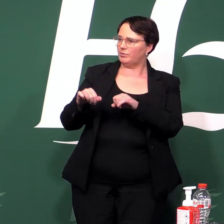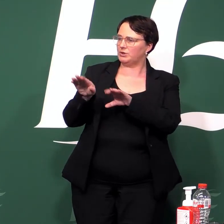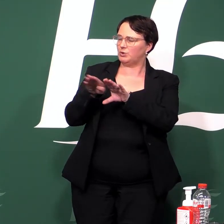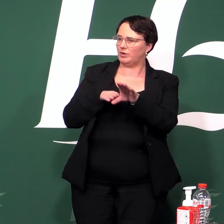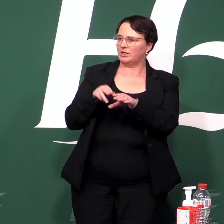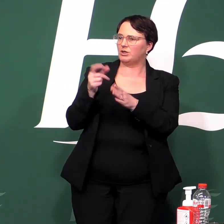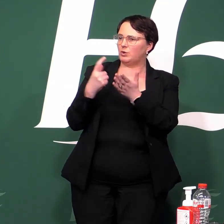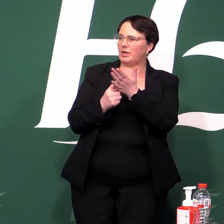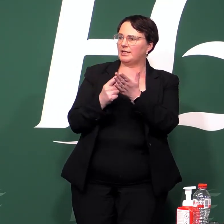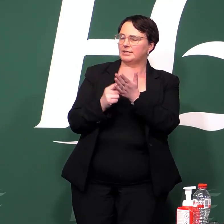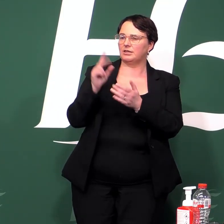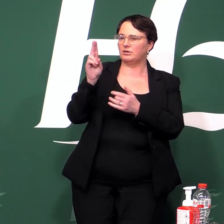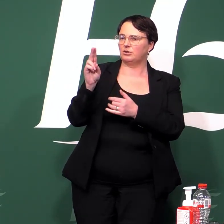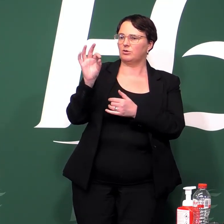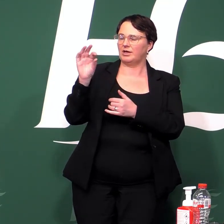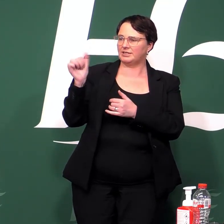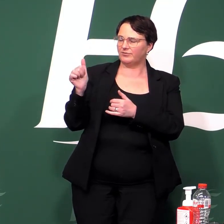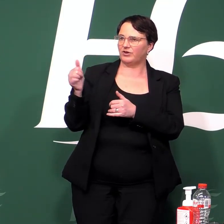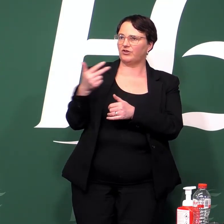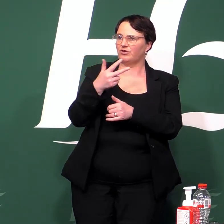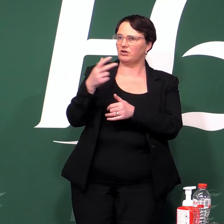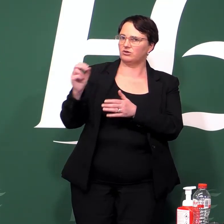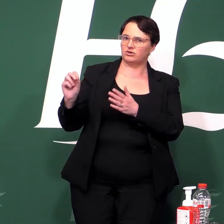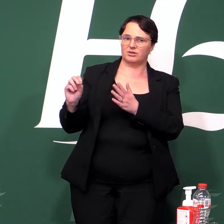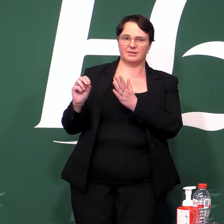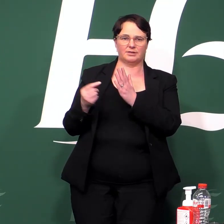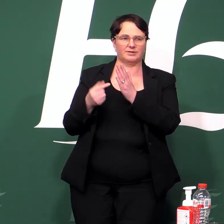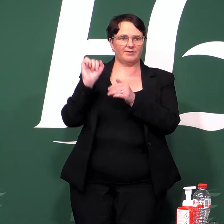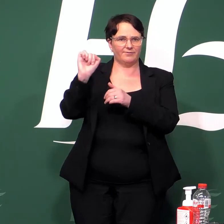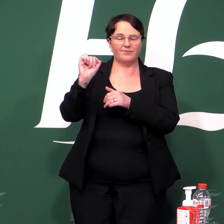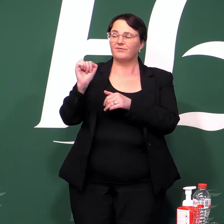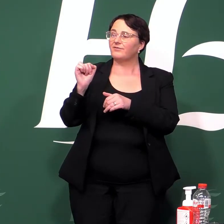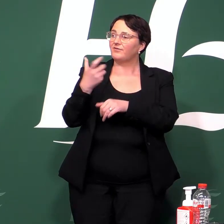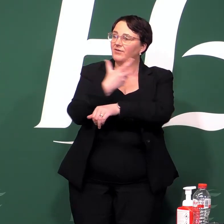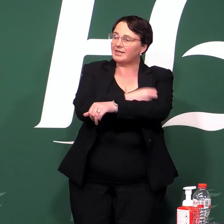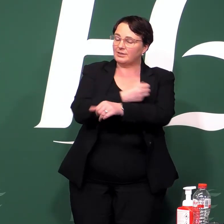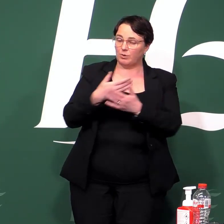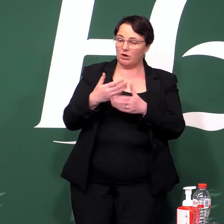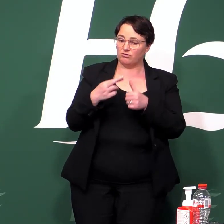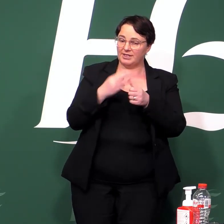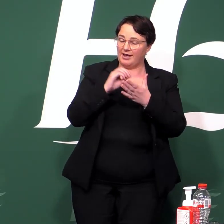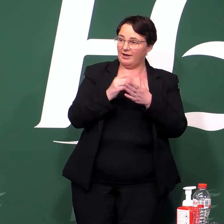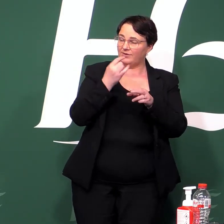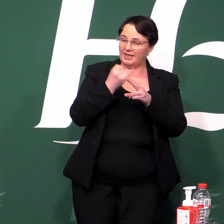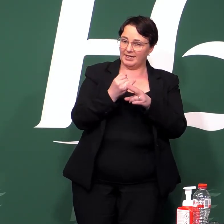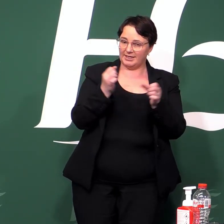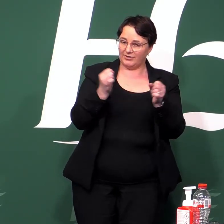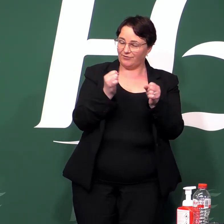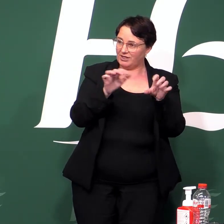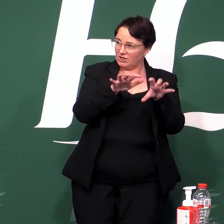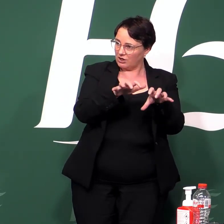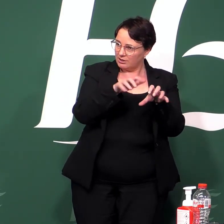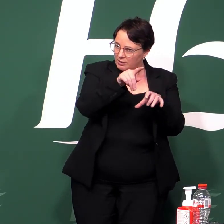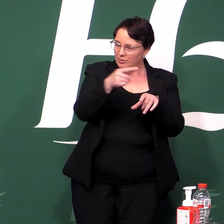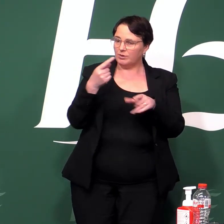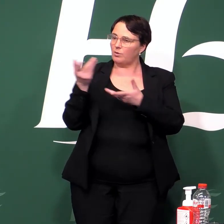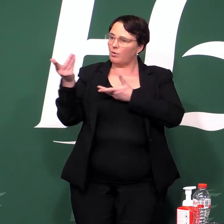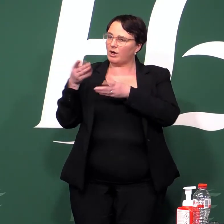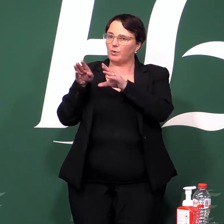for over 300,000 vaccines. So in terms of what we have in our freezers there, a process I suppose we work through regularly with the Department of Health to